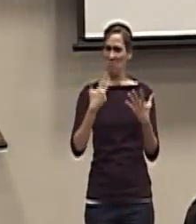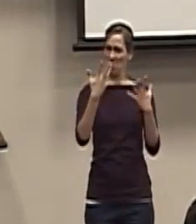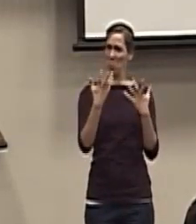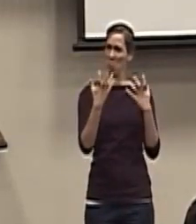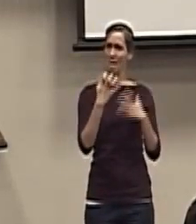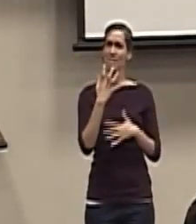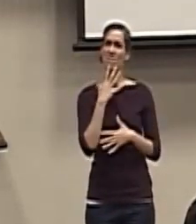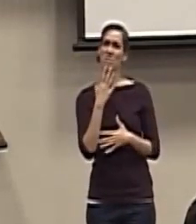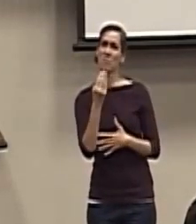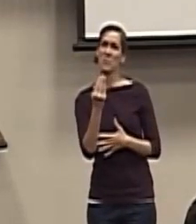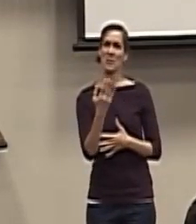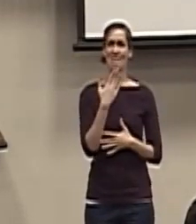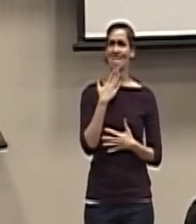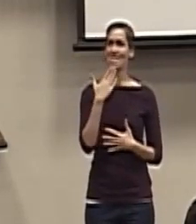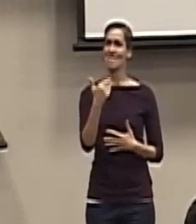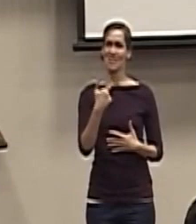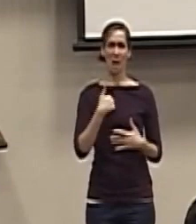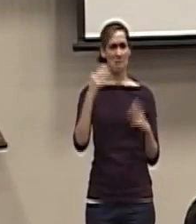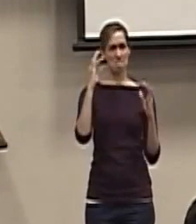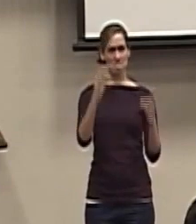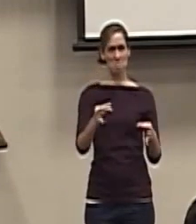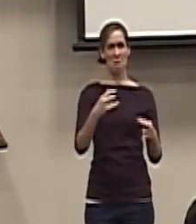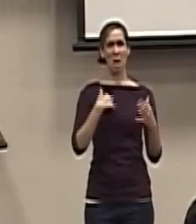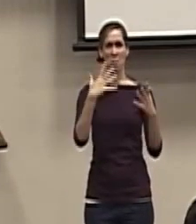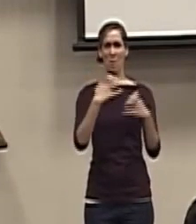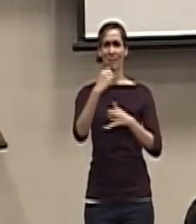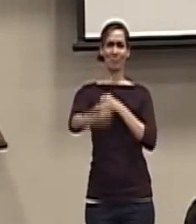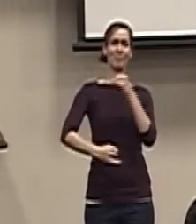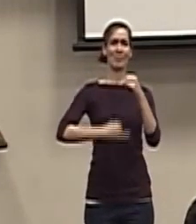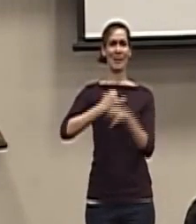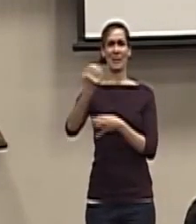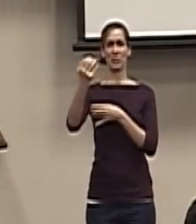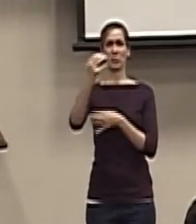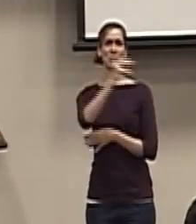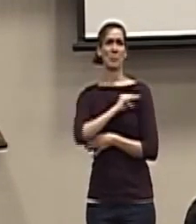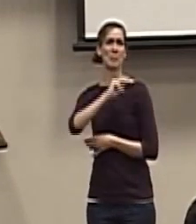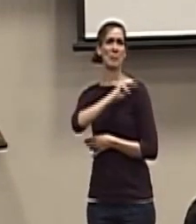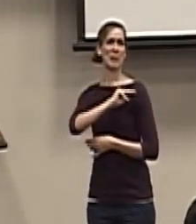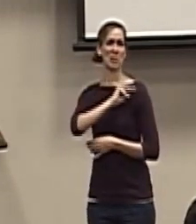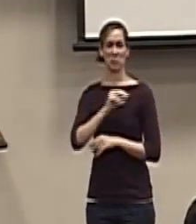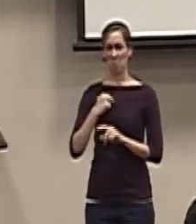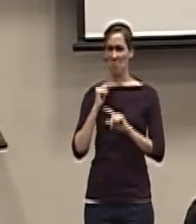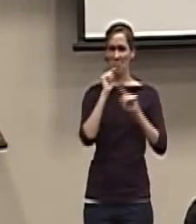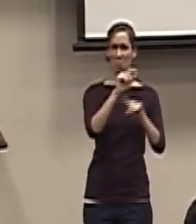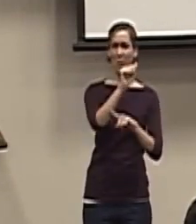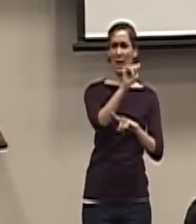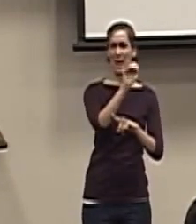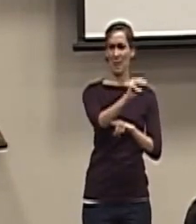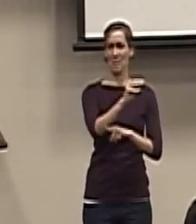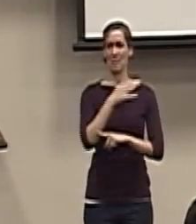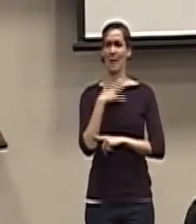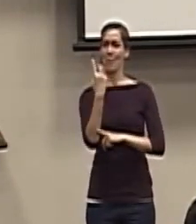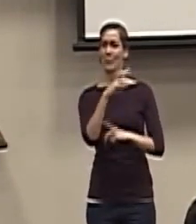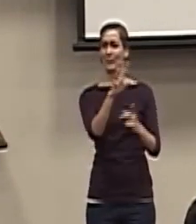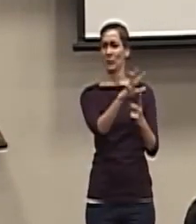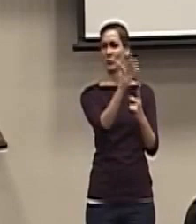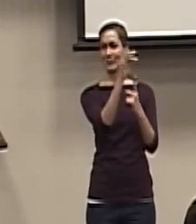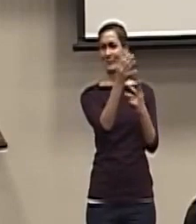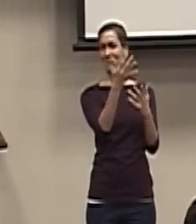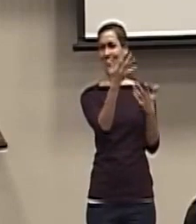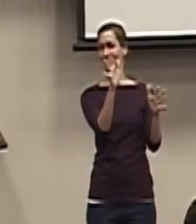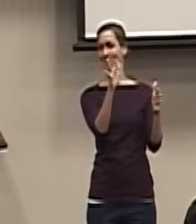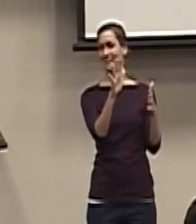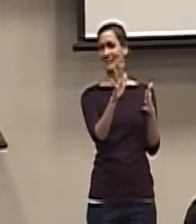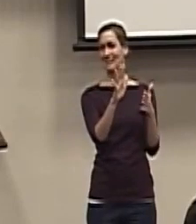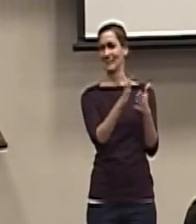14, 15 years old. I wanted to do international missions, and AIM was the only option, the only choice for me. And so I